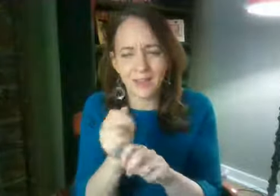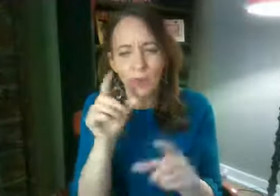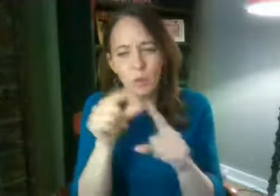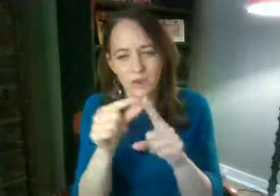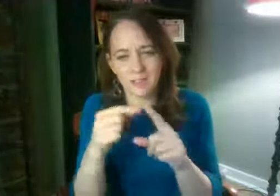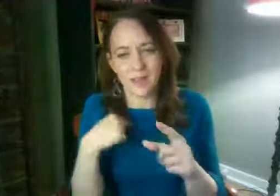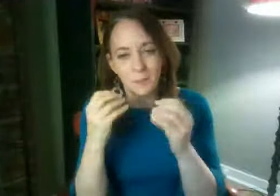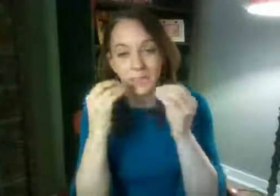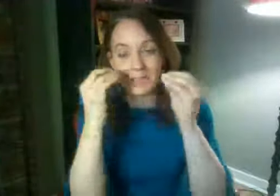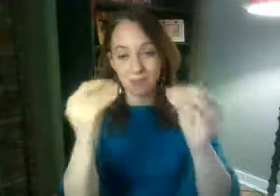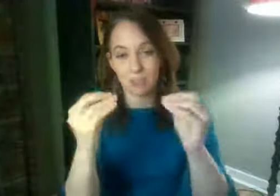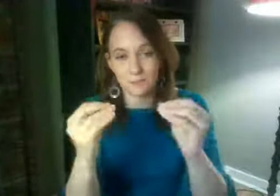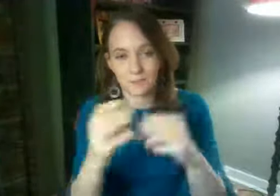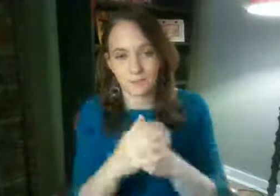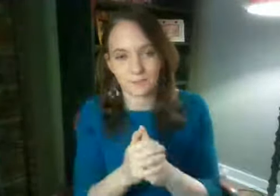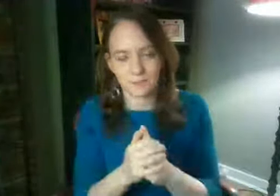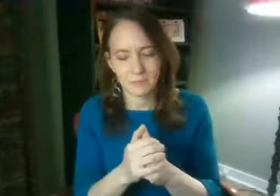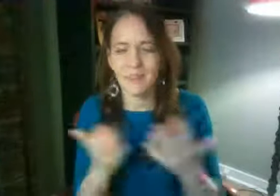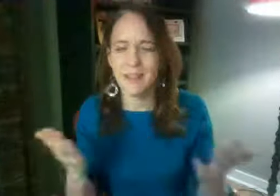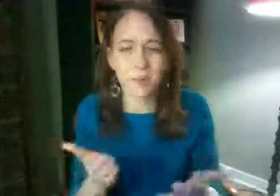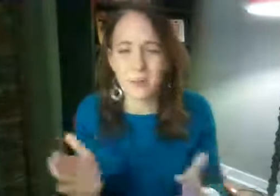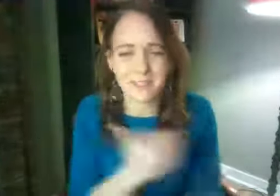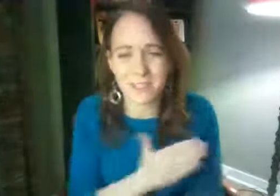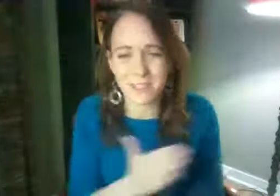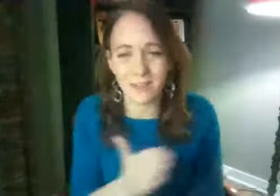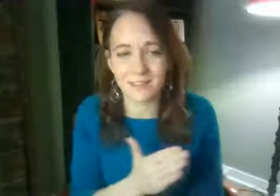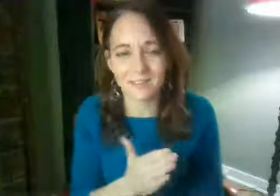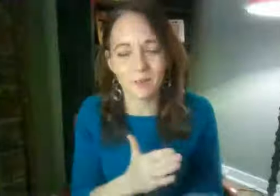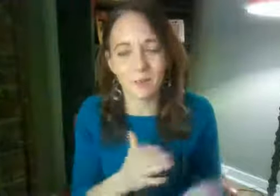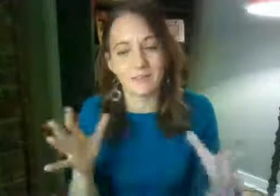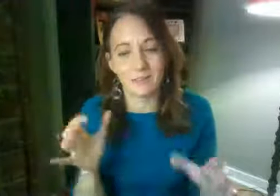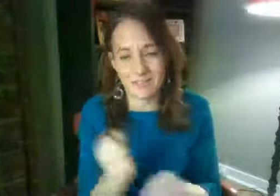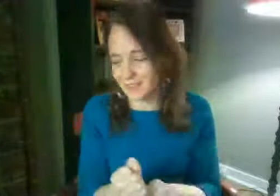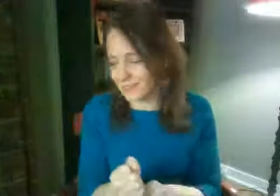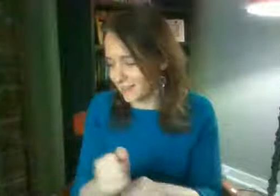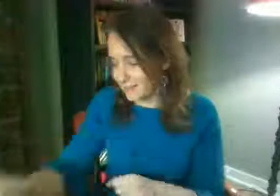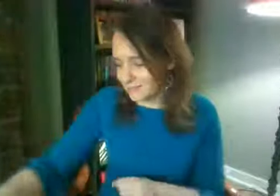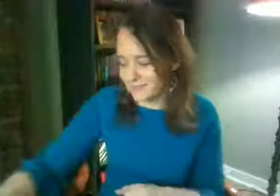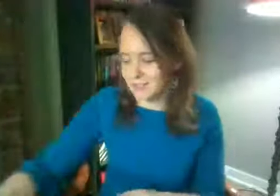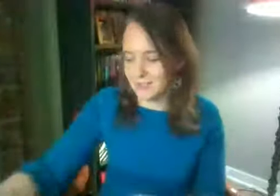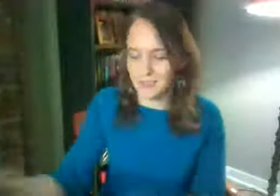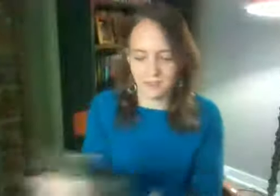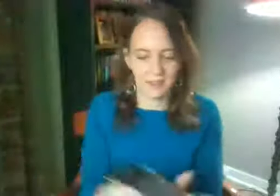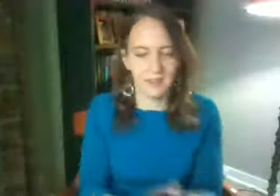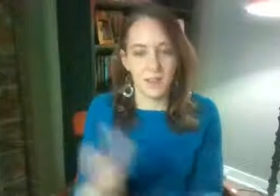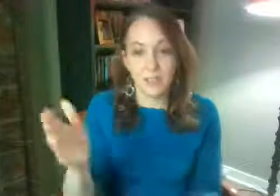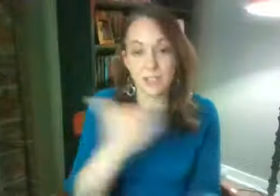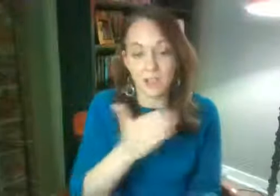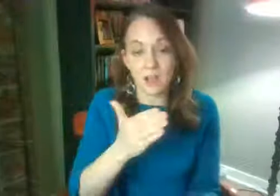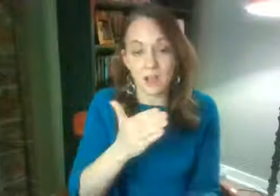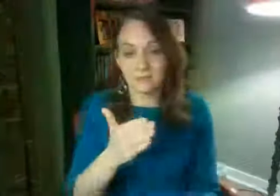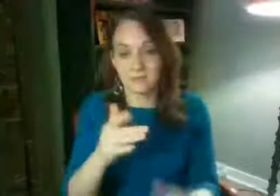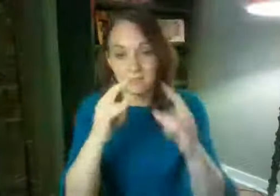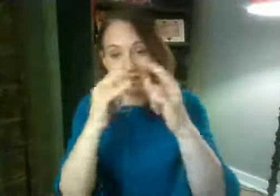to the words that I'm going to teach you. So what's the song? Well, let's get there. The song that